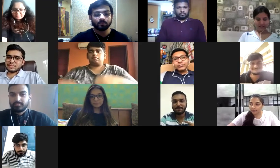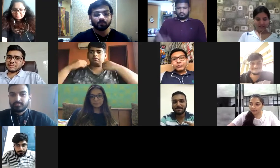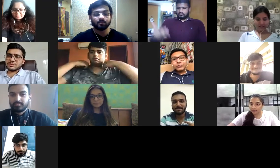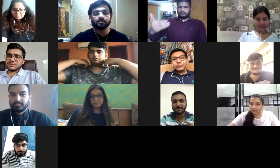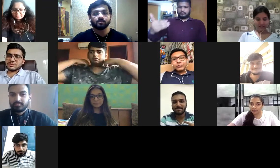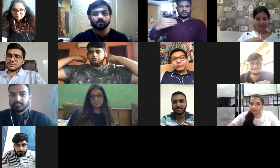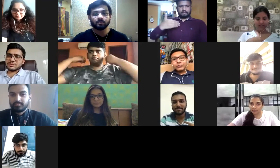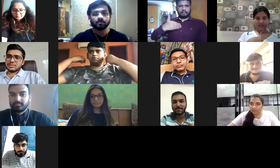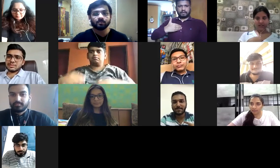Me.